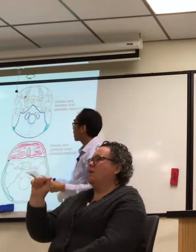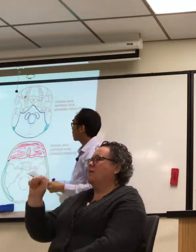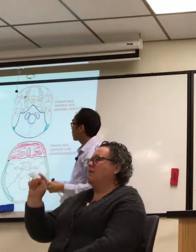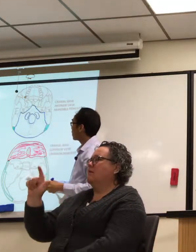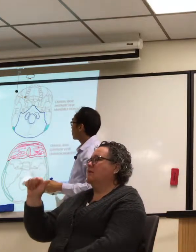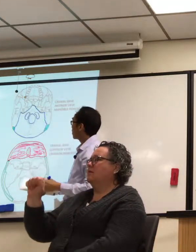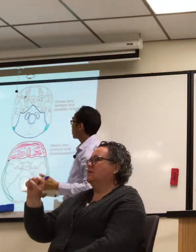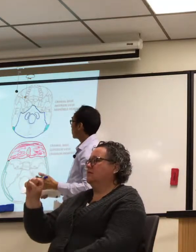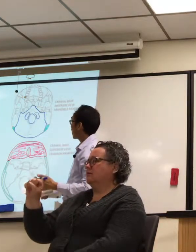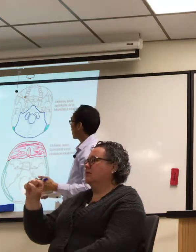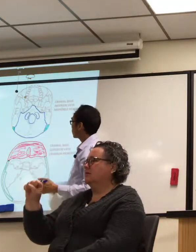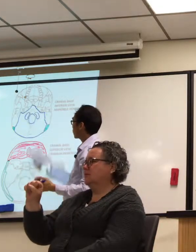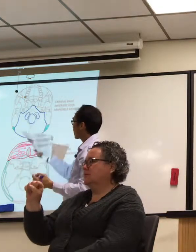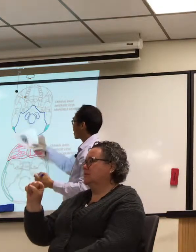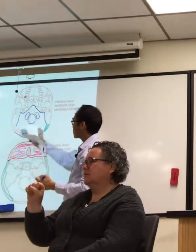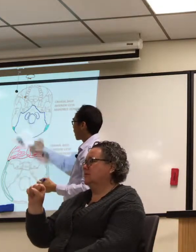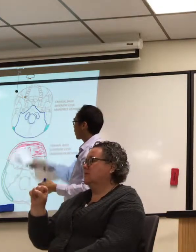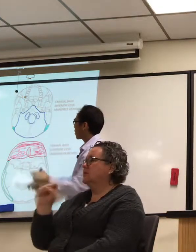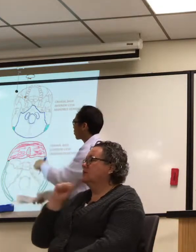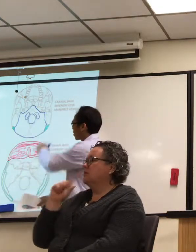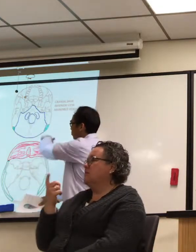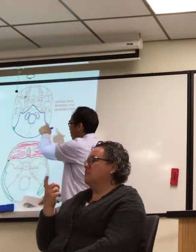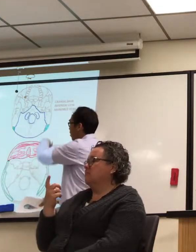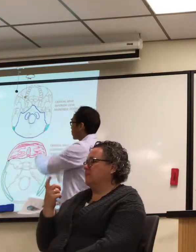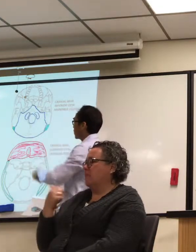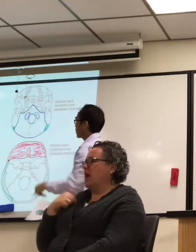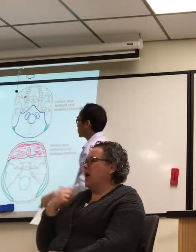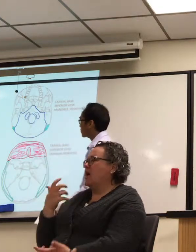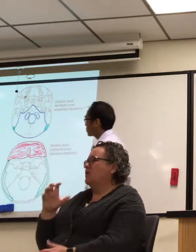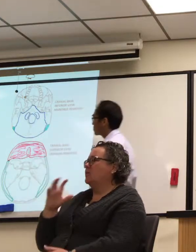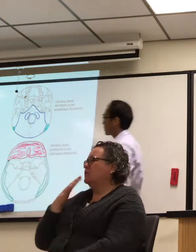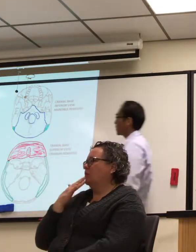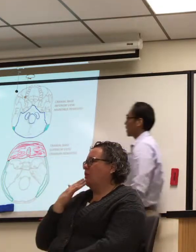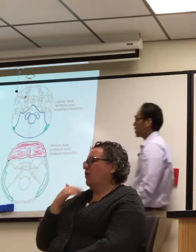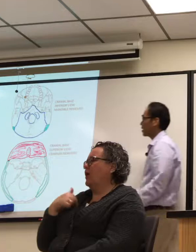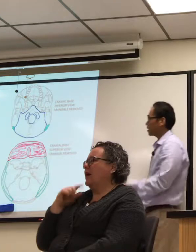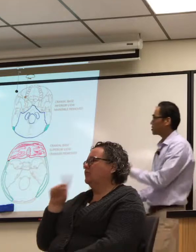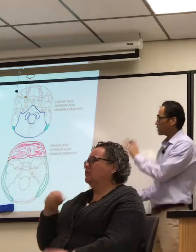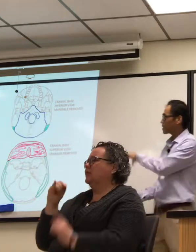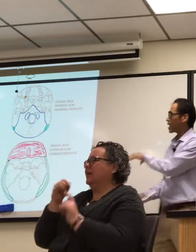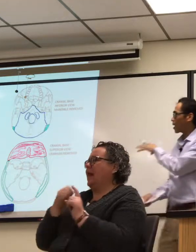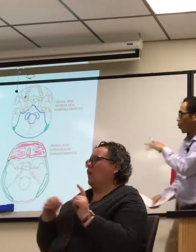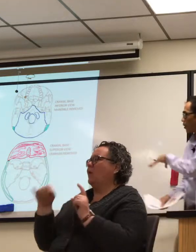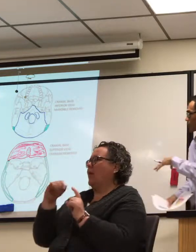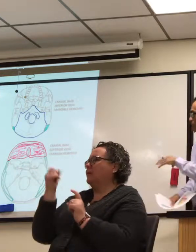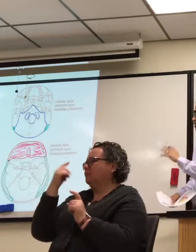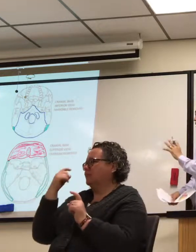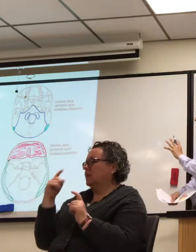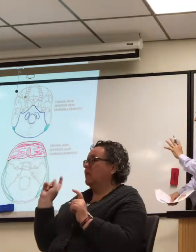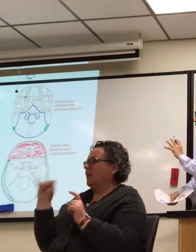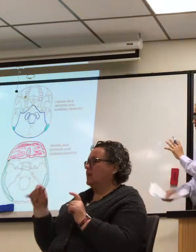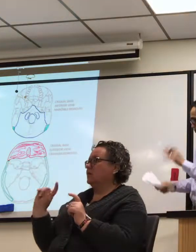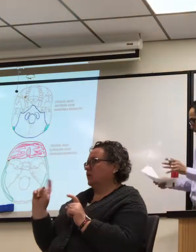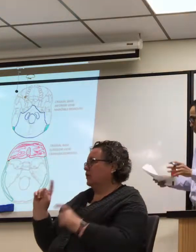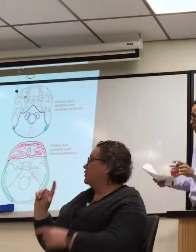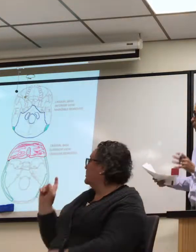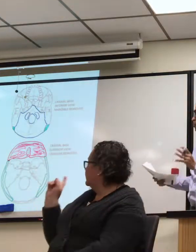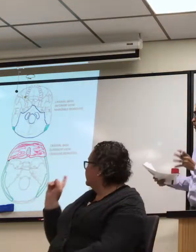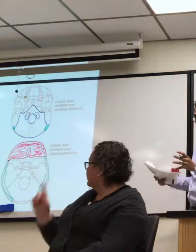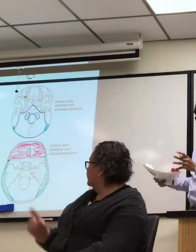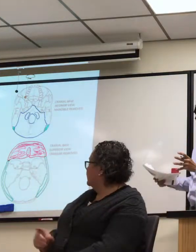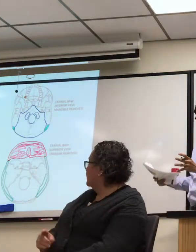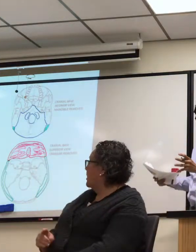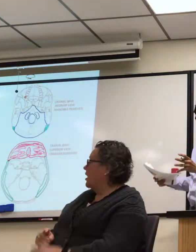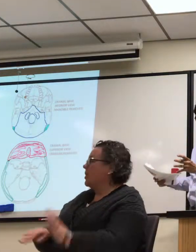agree with that. So yeah, I don't want to color it in. Get the idea. That's kind of where it is on the bottom of